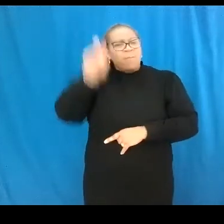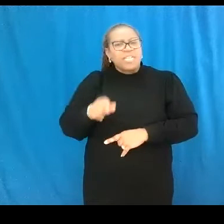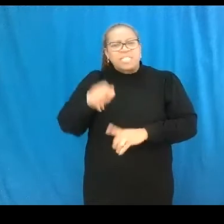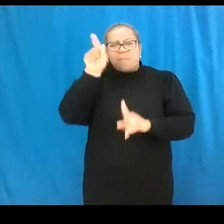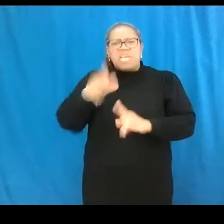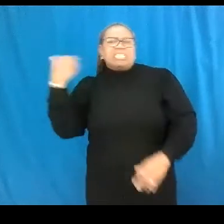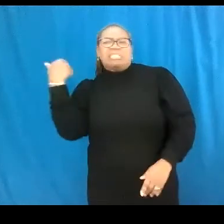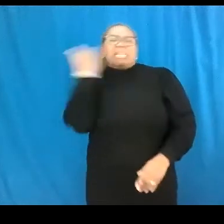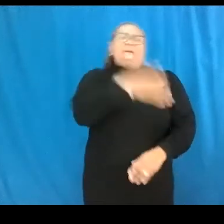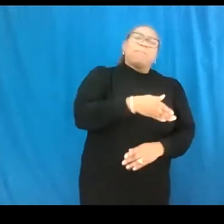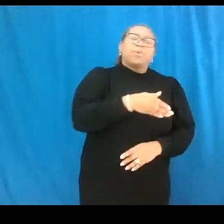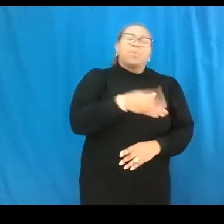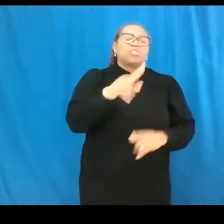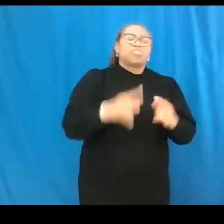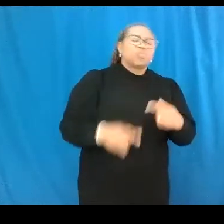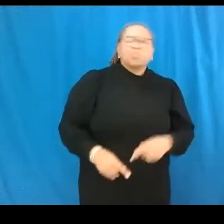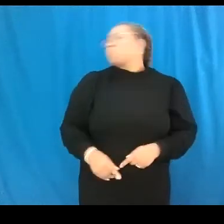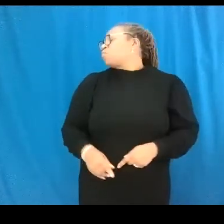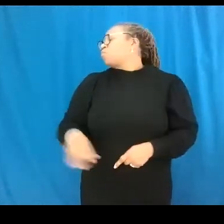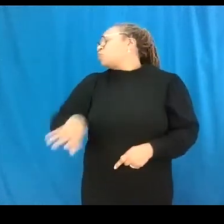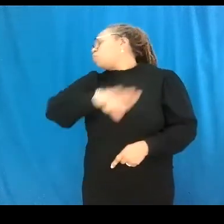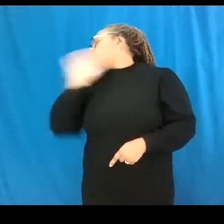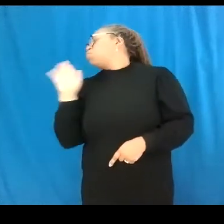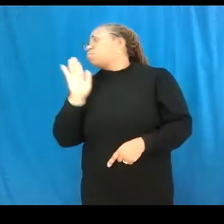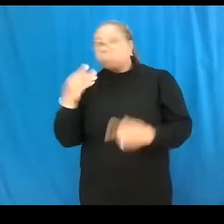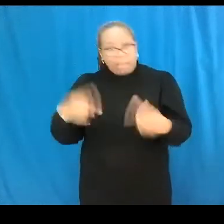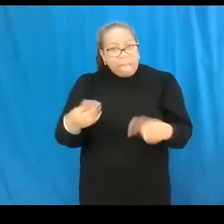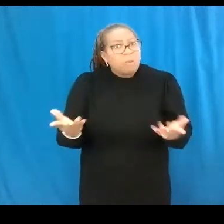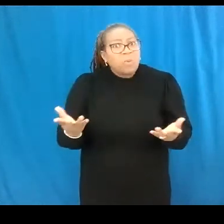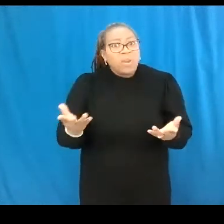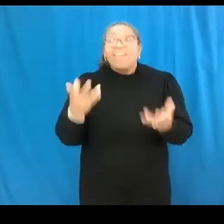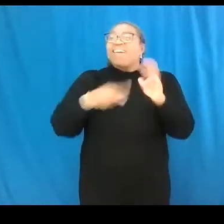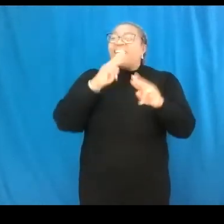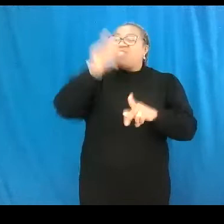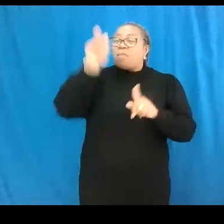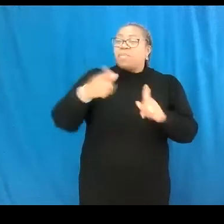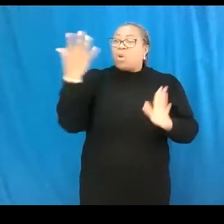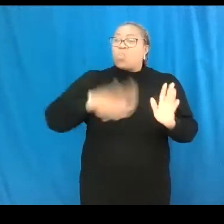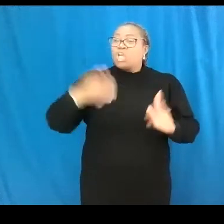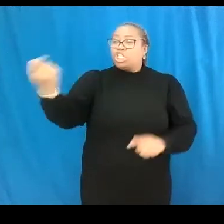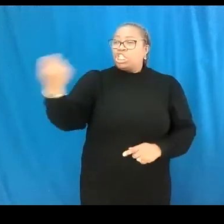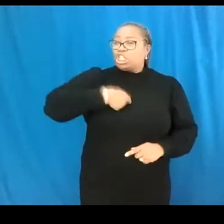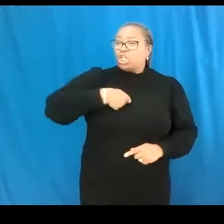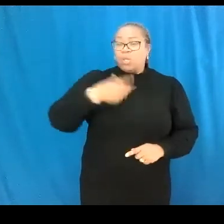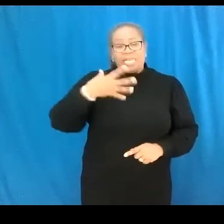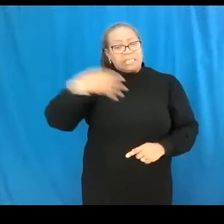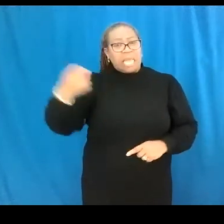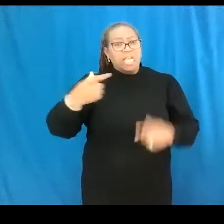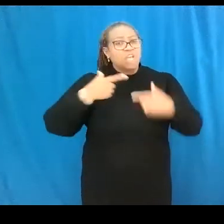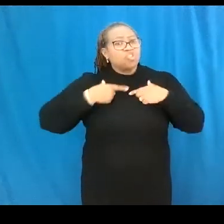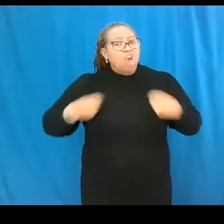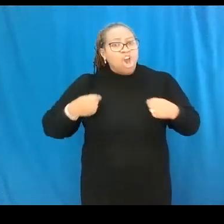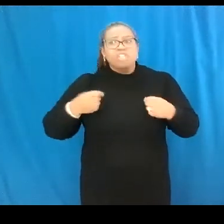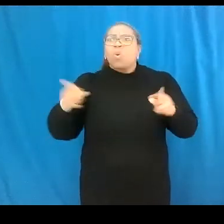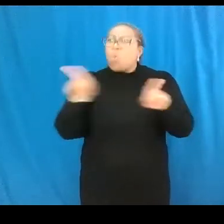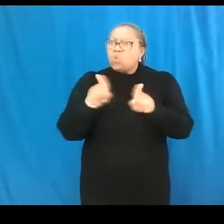them the other cheek also. And if anyone wants to sue you and take your shirt, hand over your coat